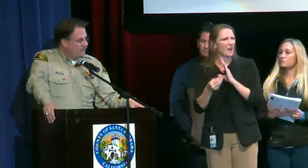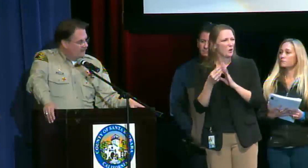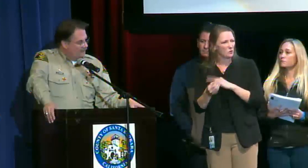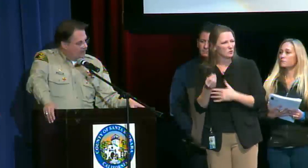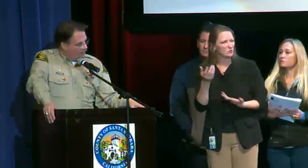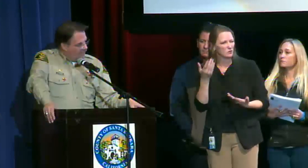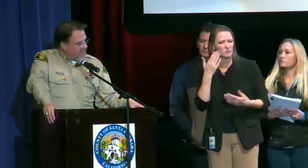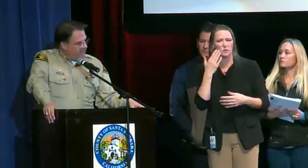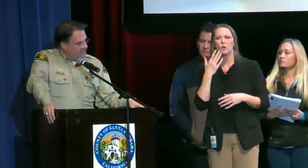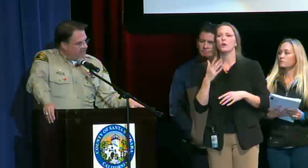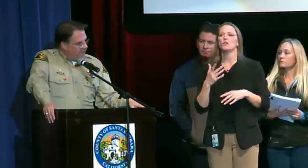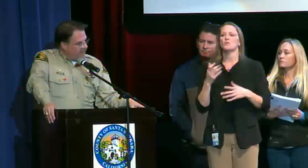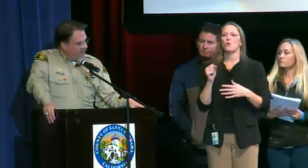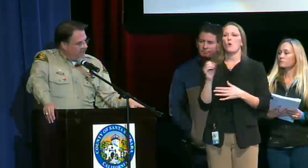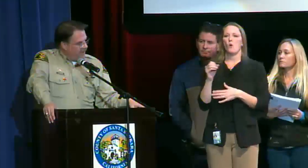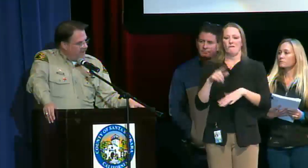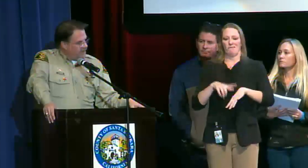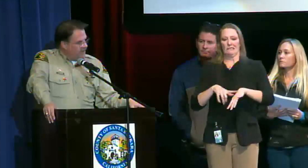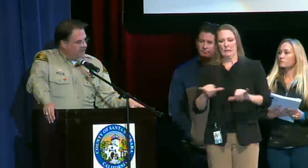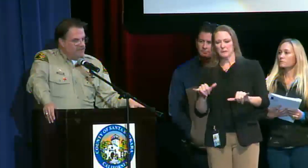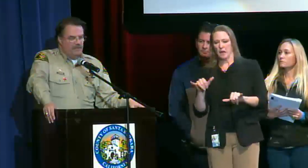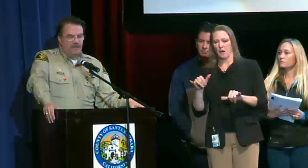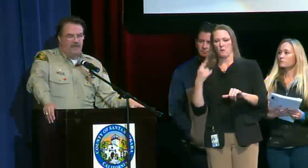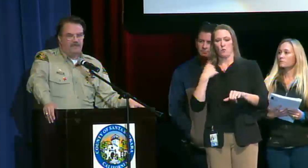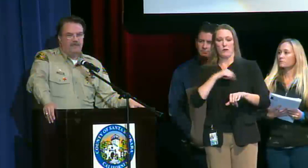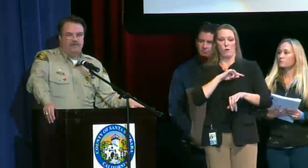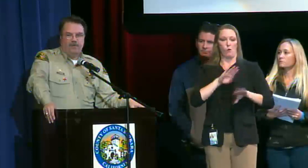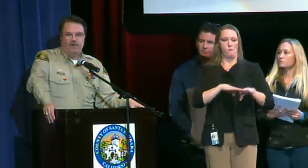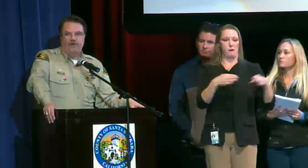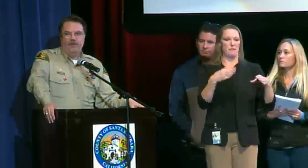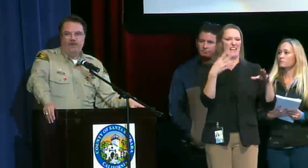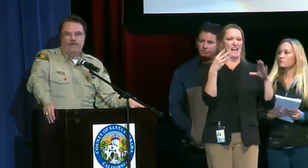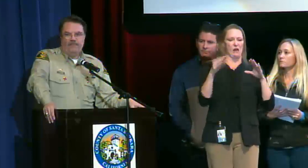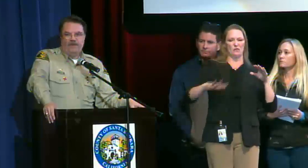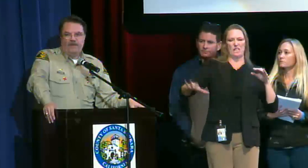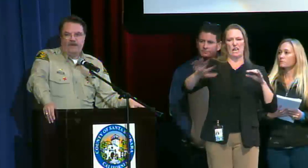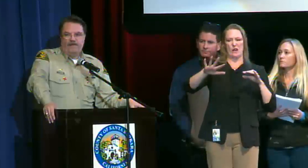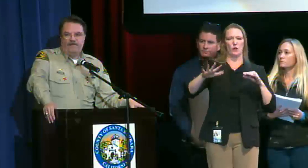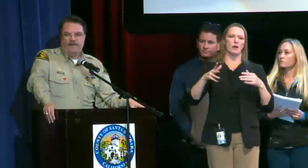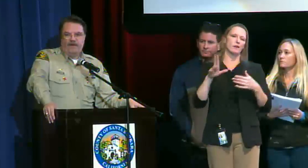the release of those outlying areas and the utilities and the